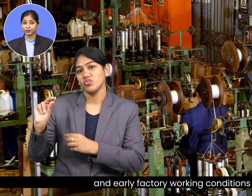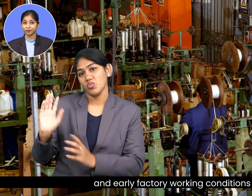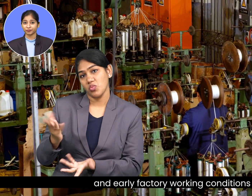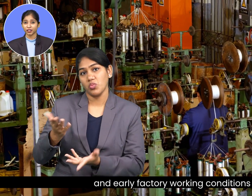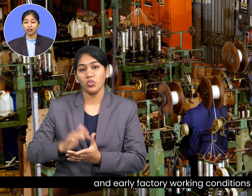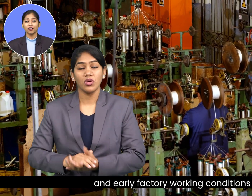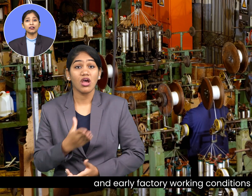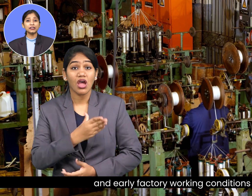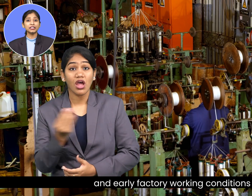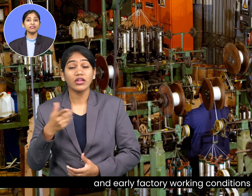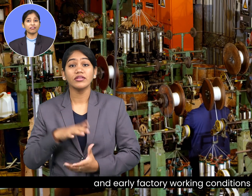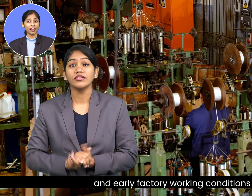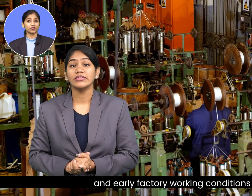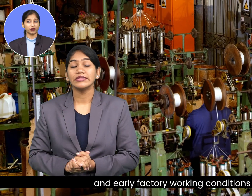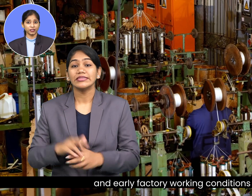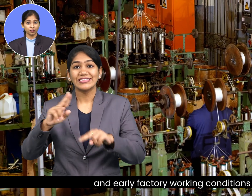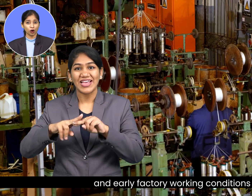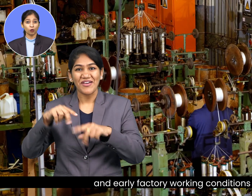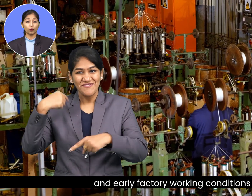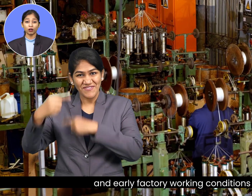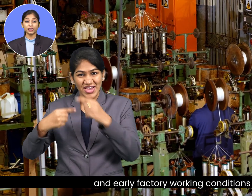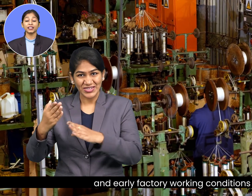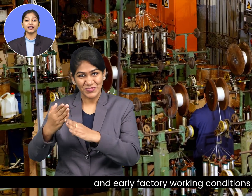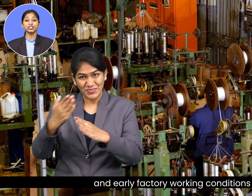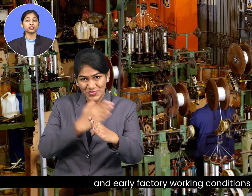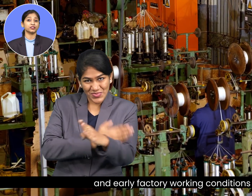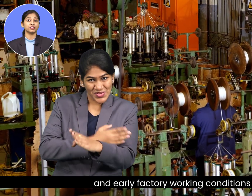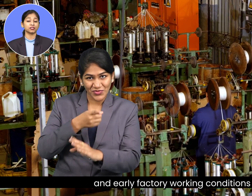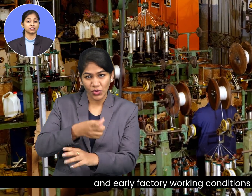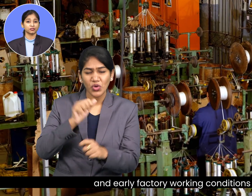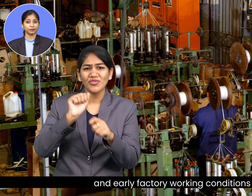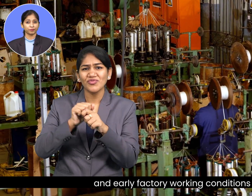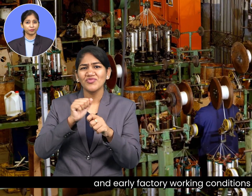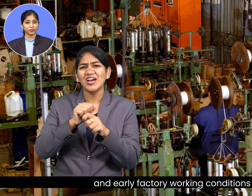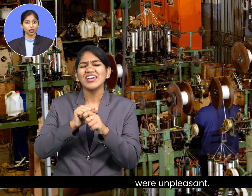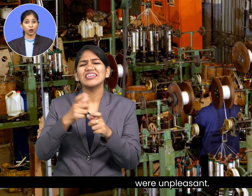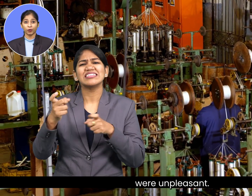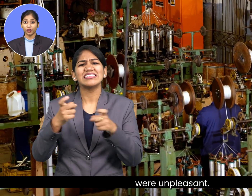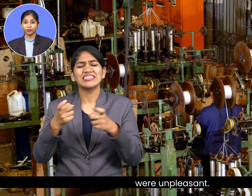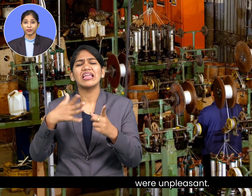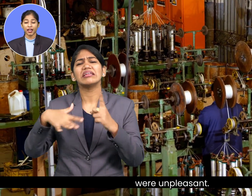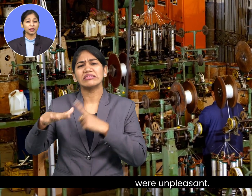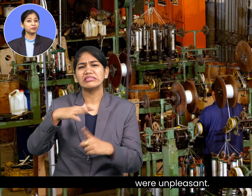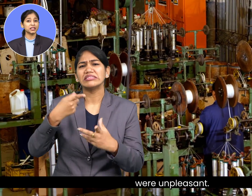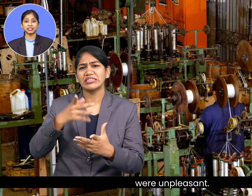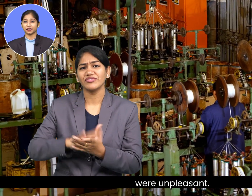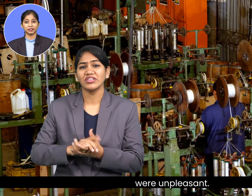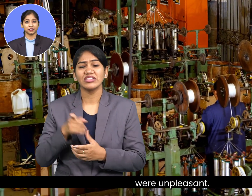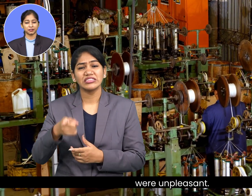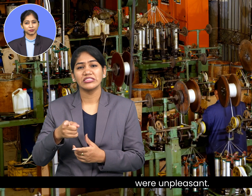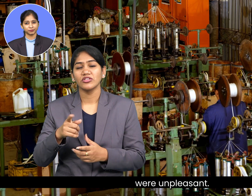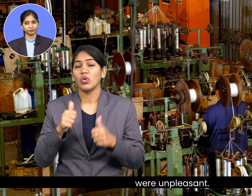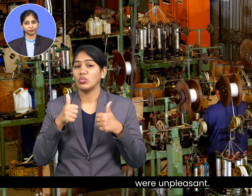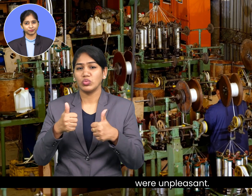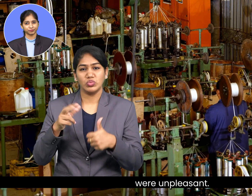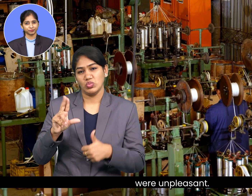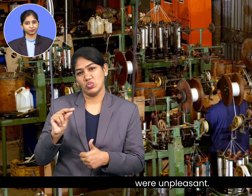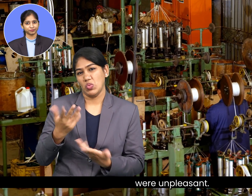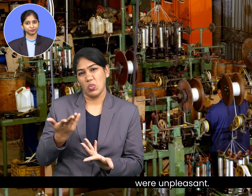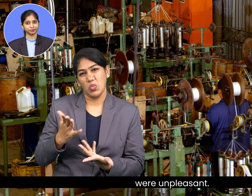And early factory working conditions were unpleasant.